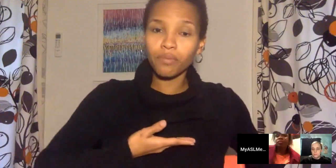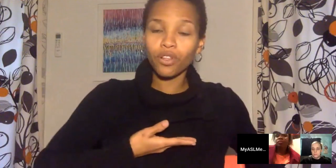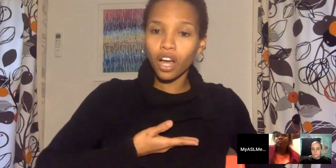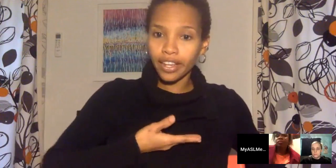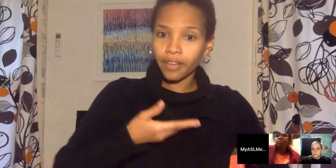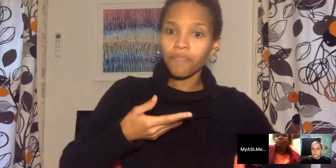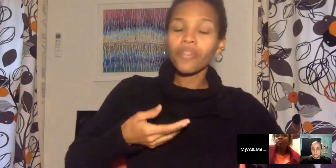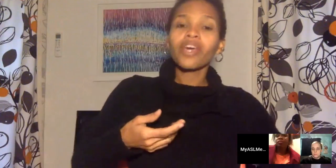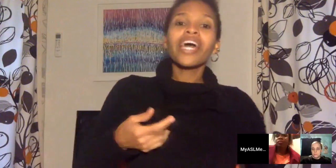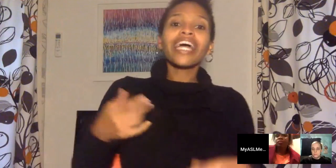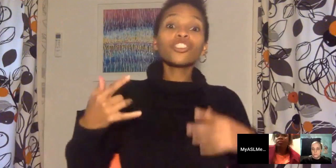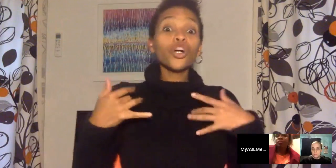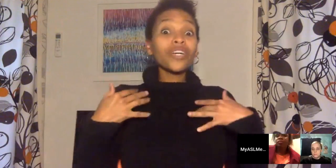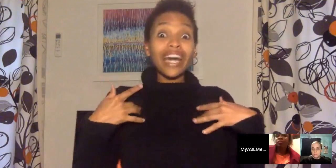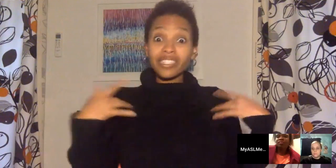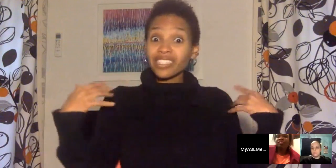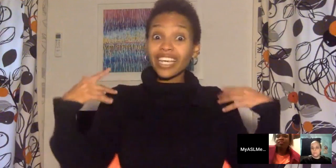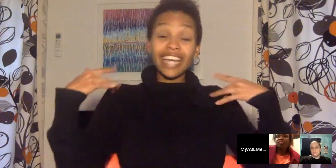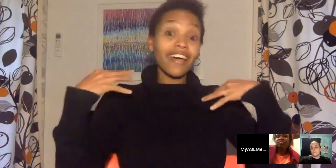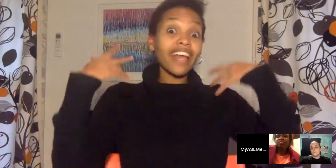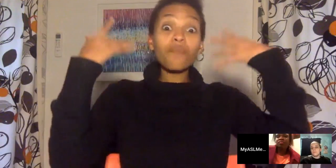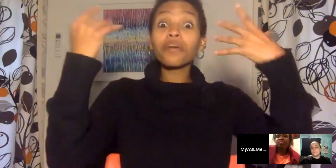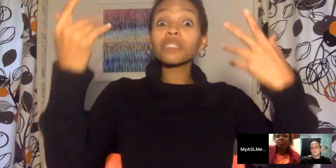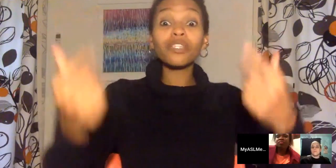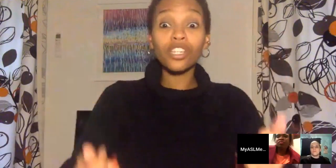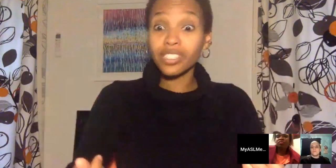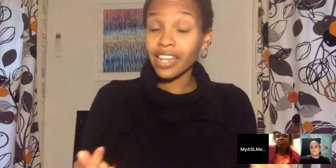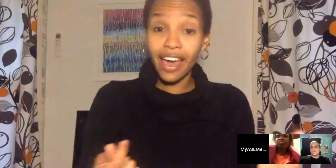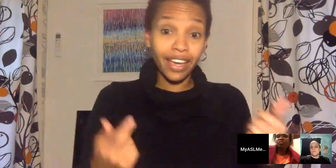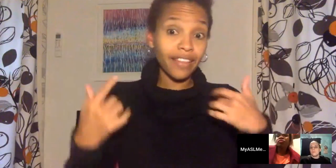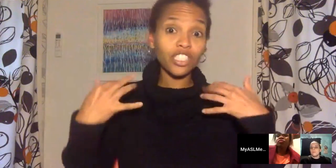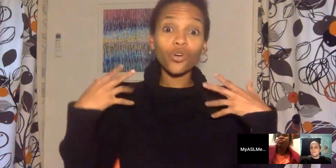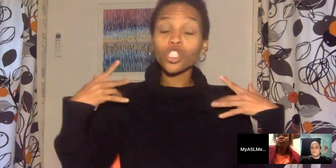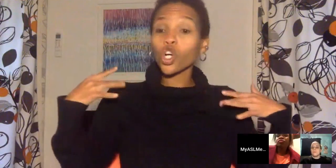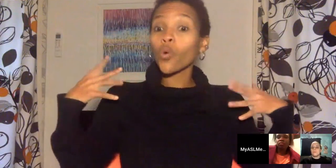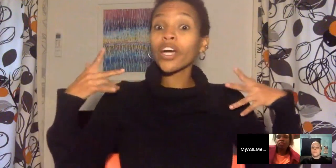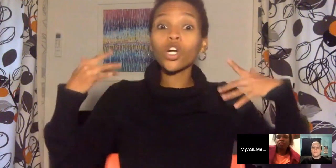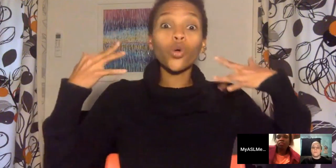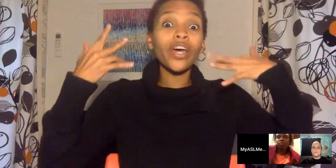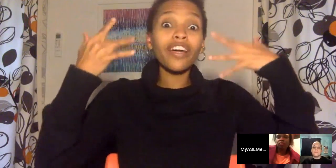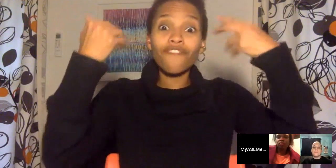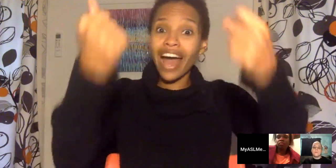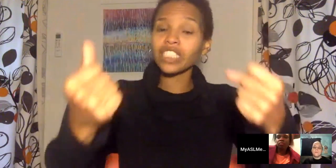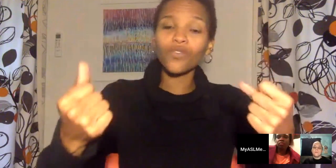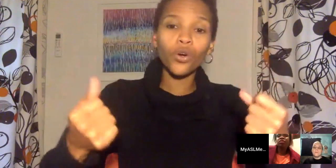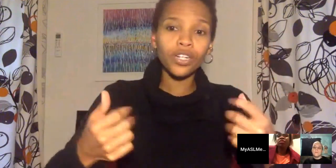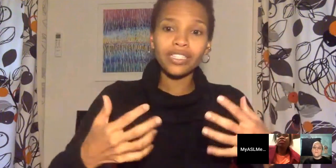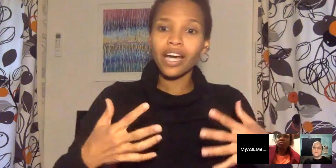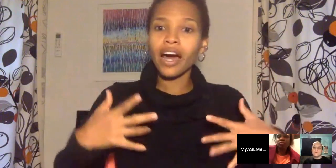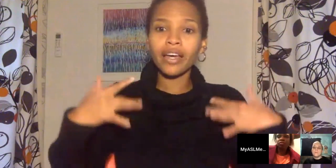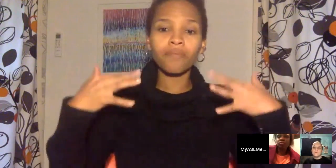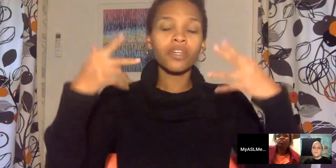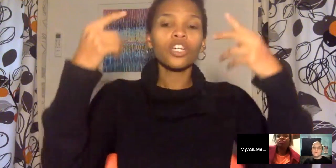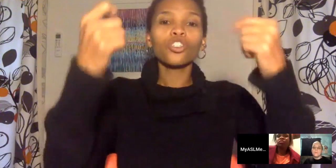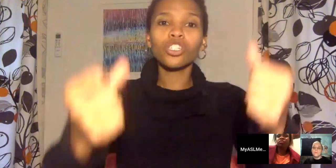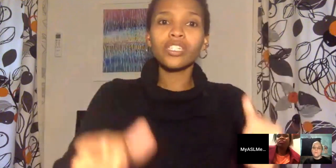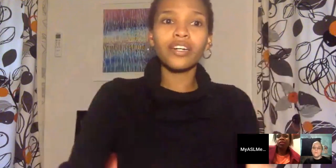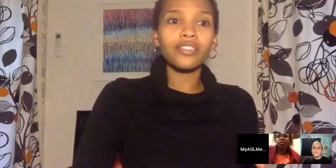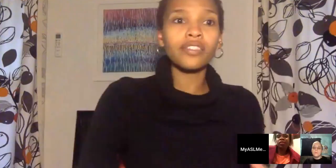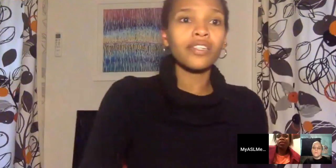on it. And so, yes, it's like, and then that brings me to today. And then, so it's a quick fast forward in time she does.